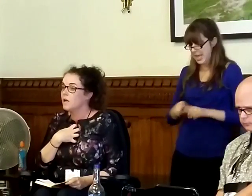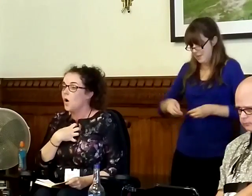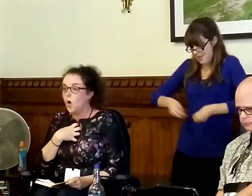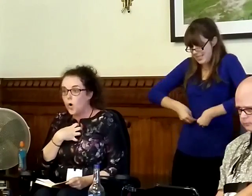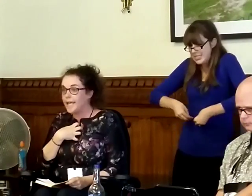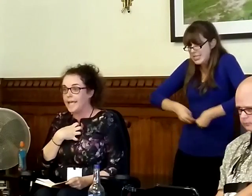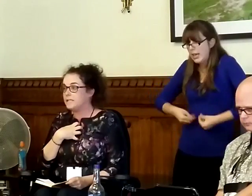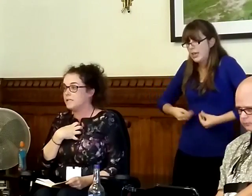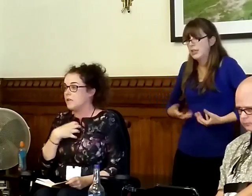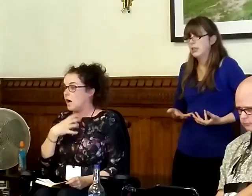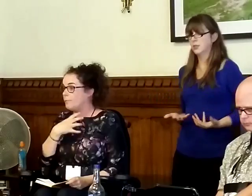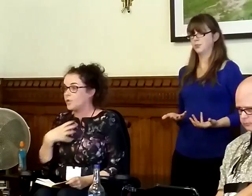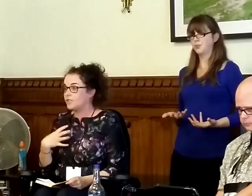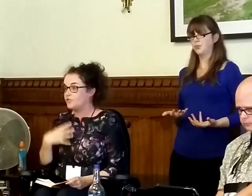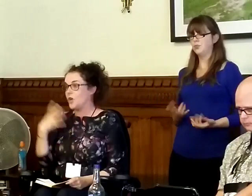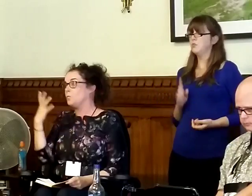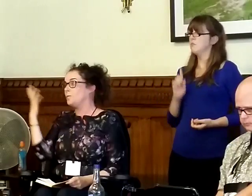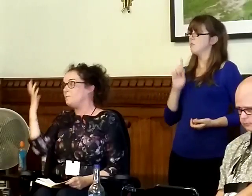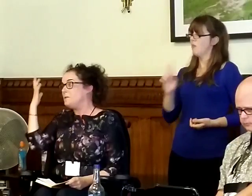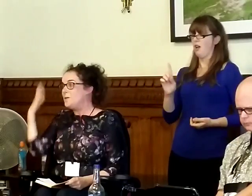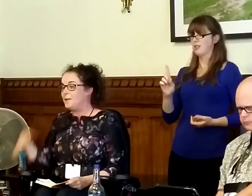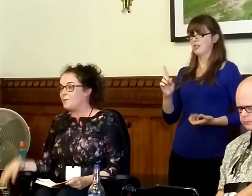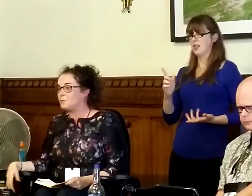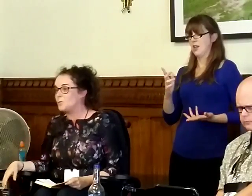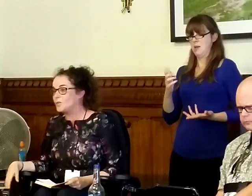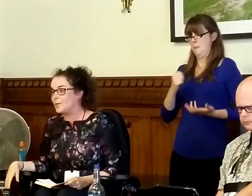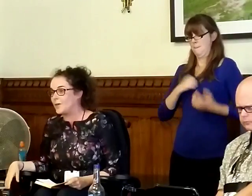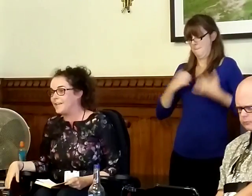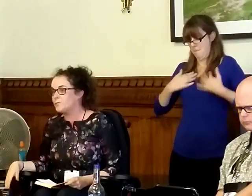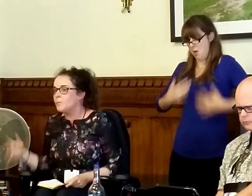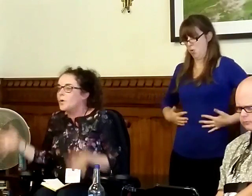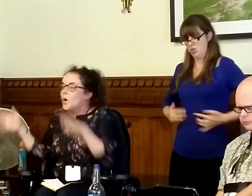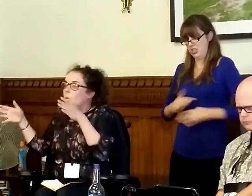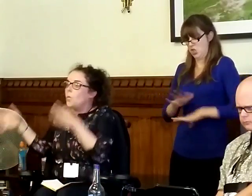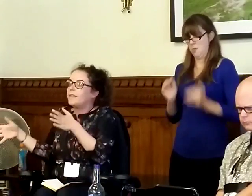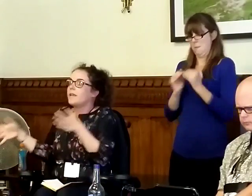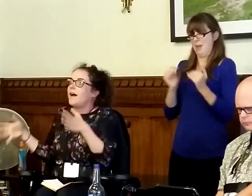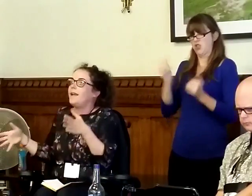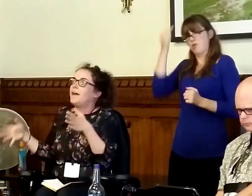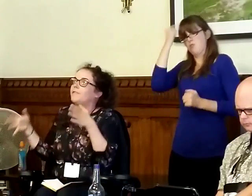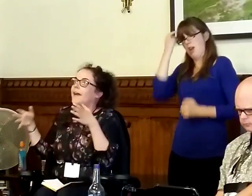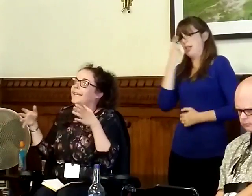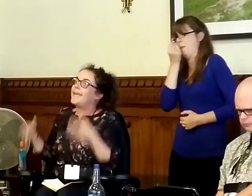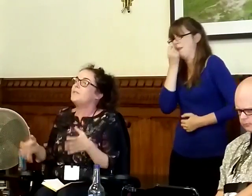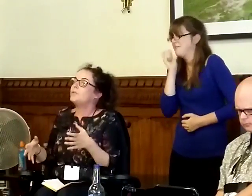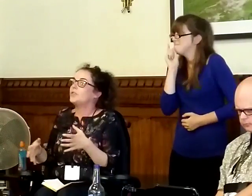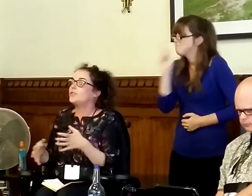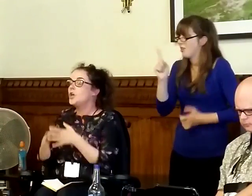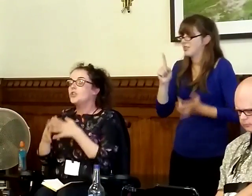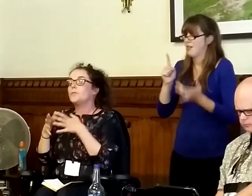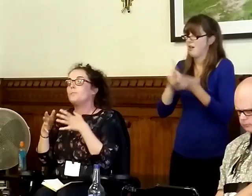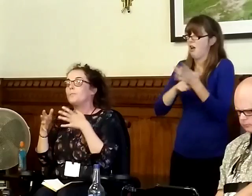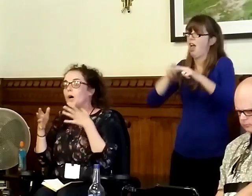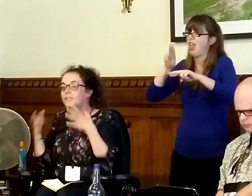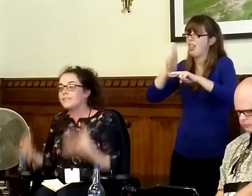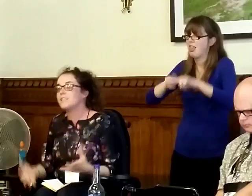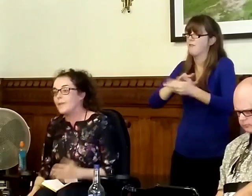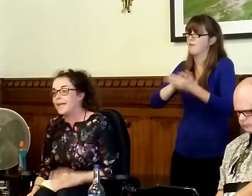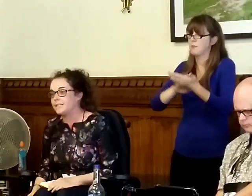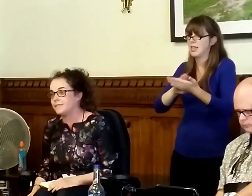instincts. All it is that our bodies don't live up to what our brains want. But with the ILF, that enabled us